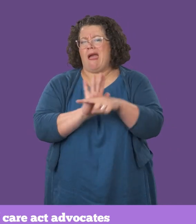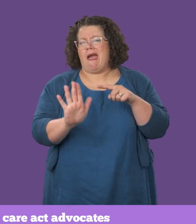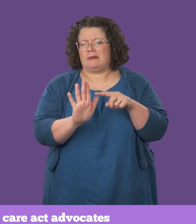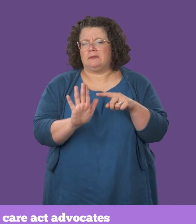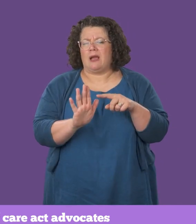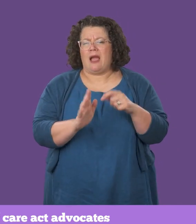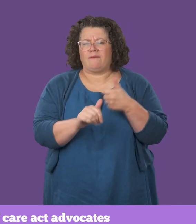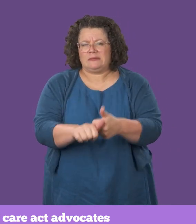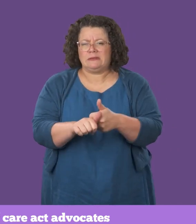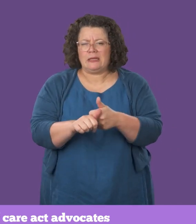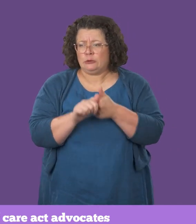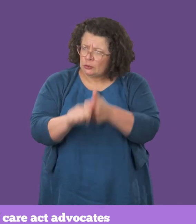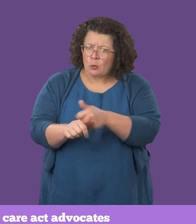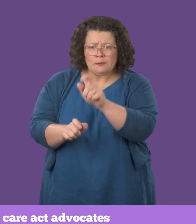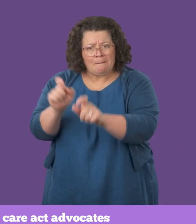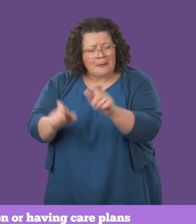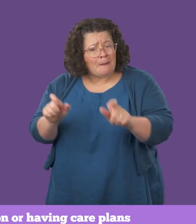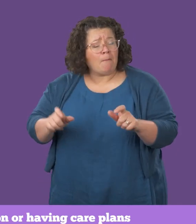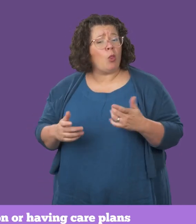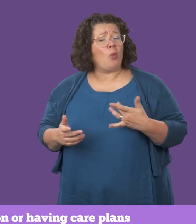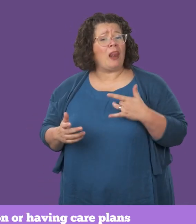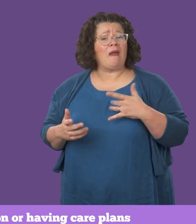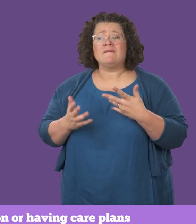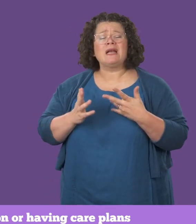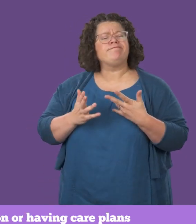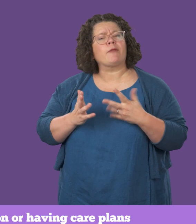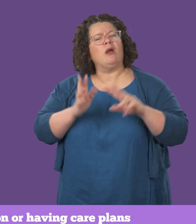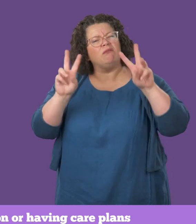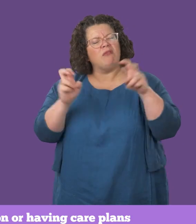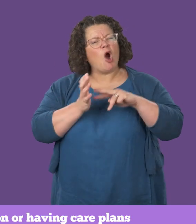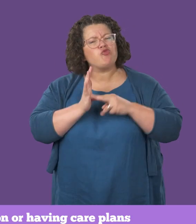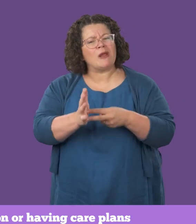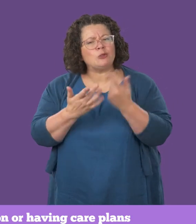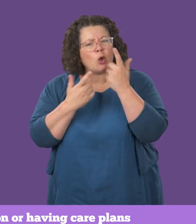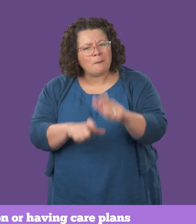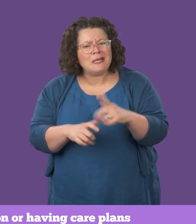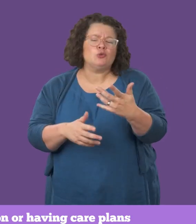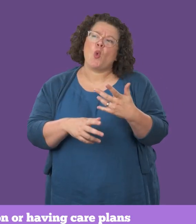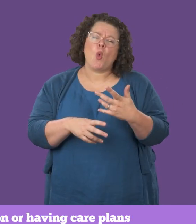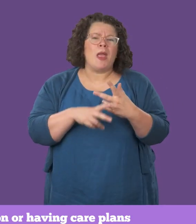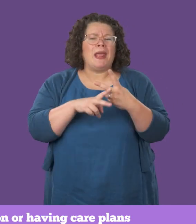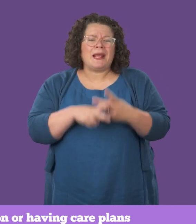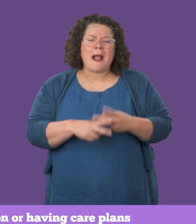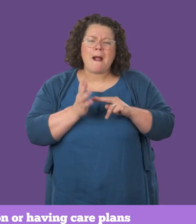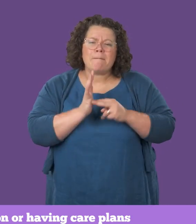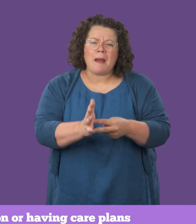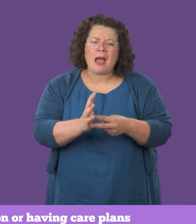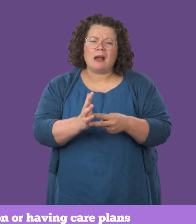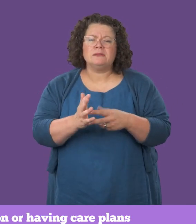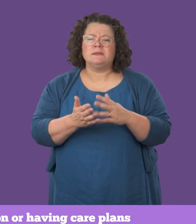advocates, of course, supporting people who are living in arranged accommodation or having care plans that restrict, or they're under